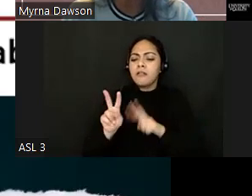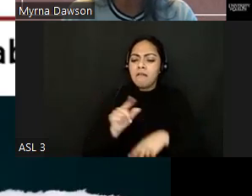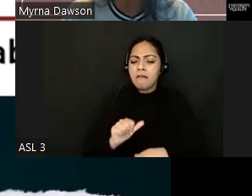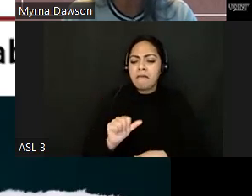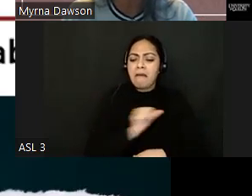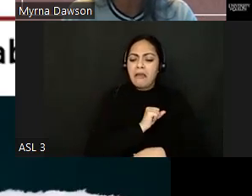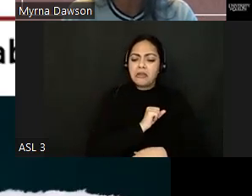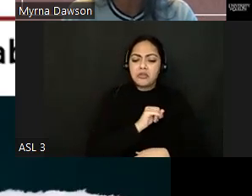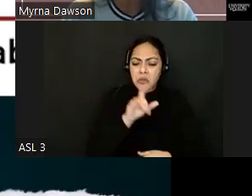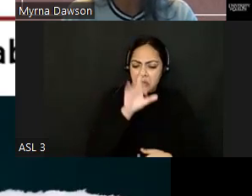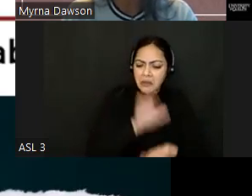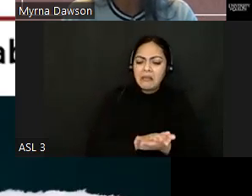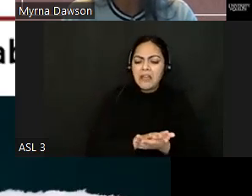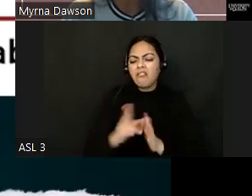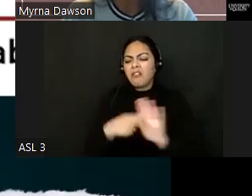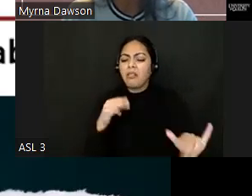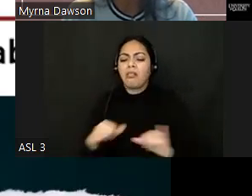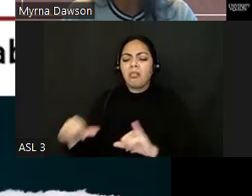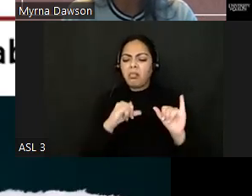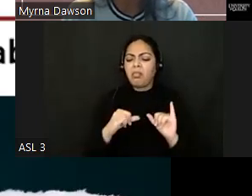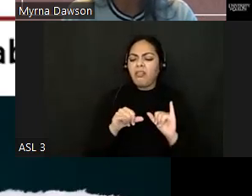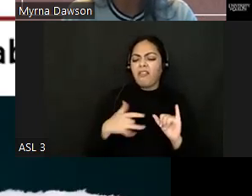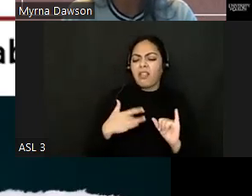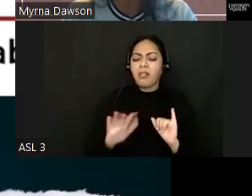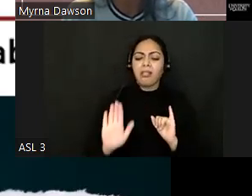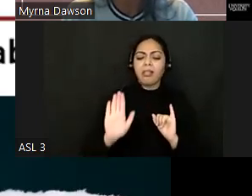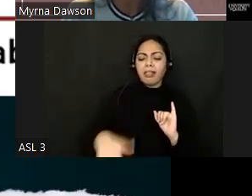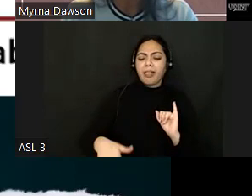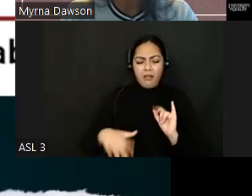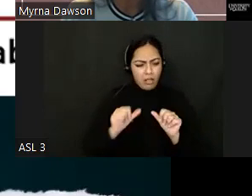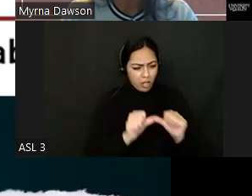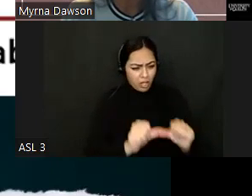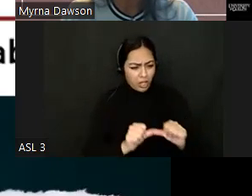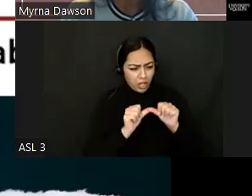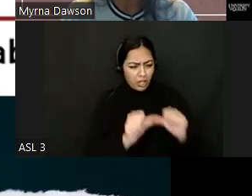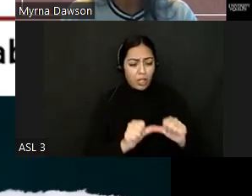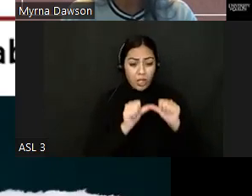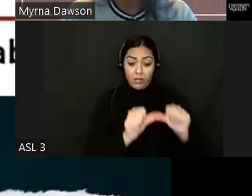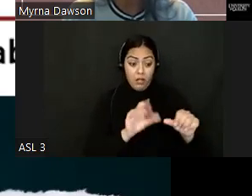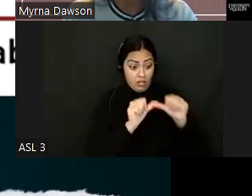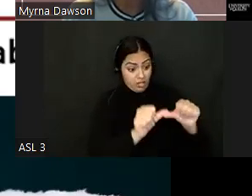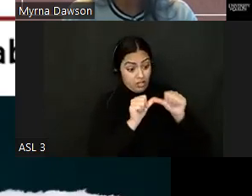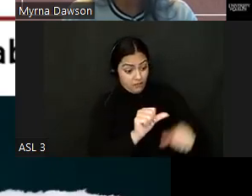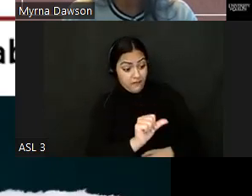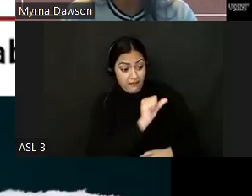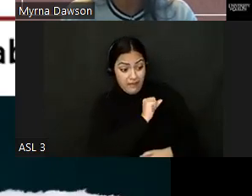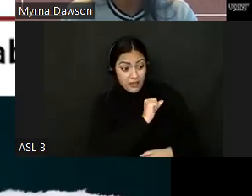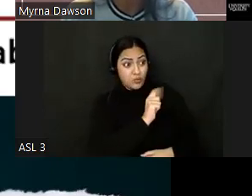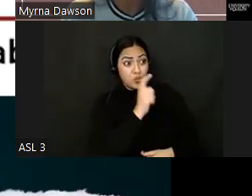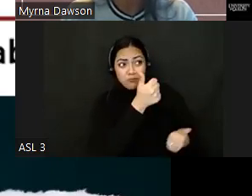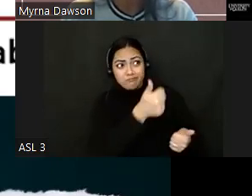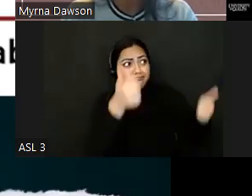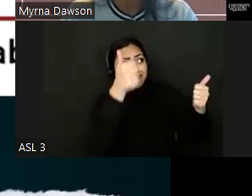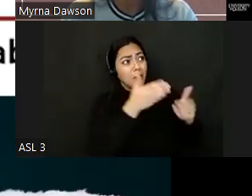to change, and they continue to perpetuate and maintain violence because these attitudes are held by professionals